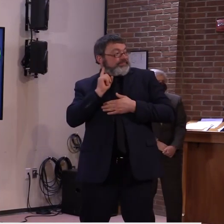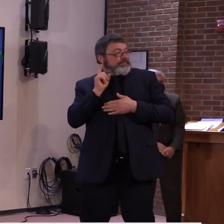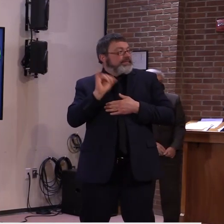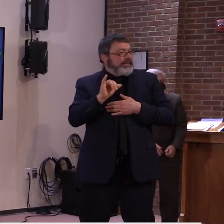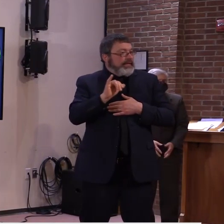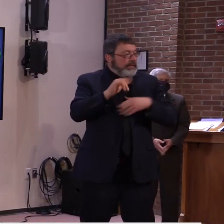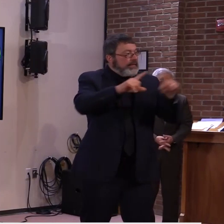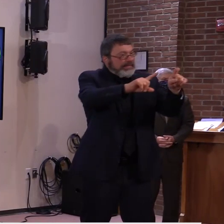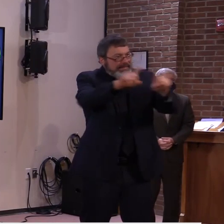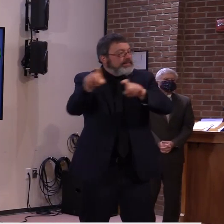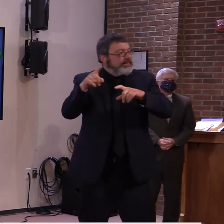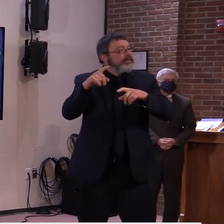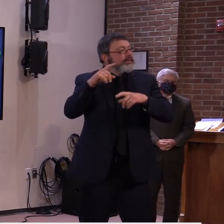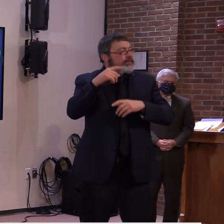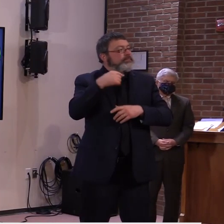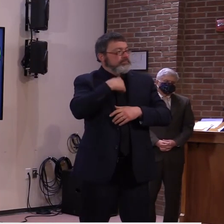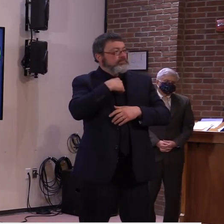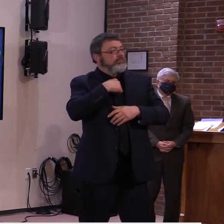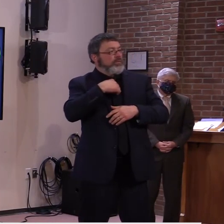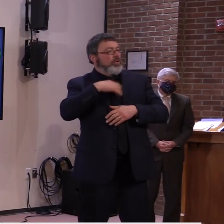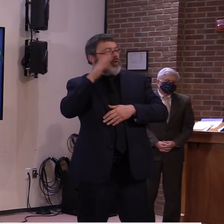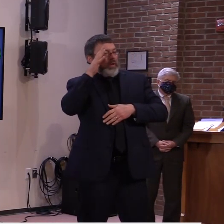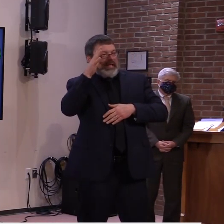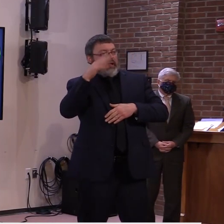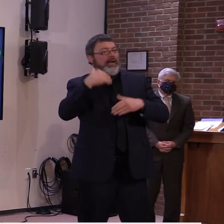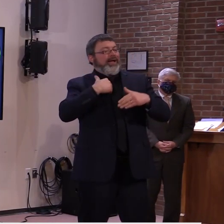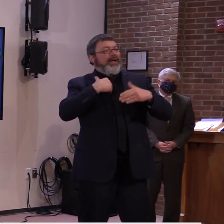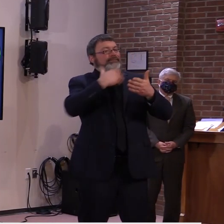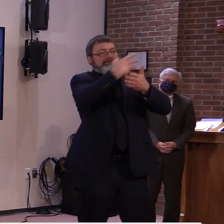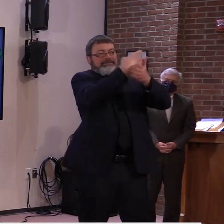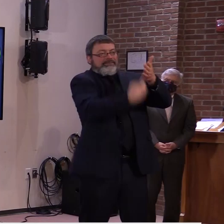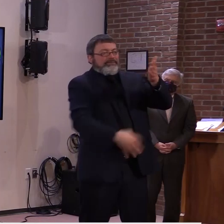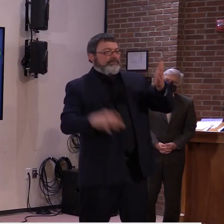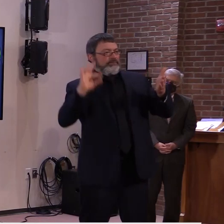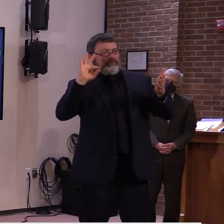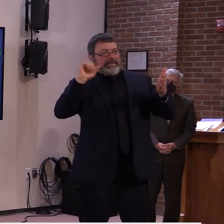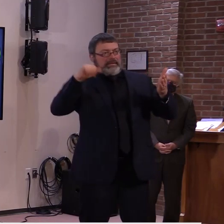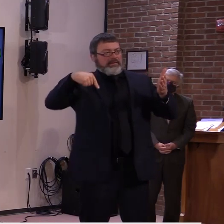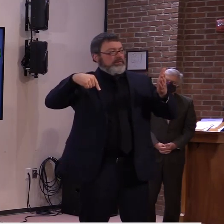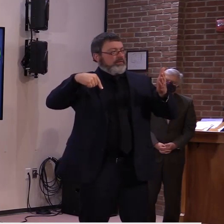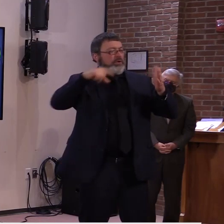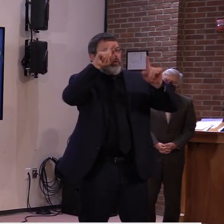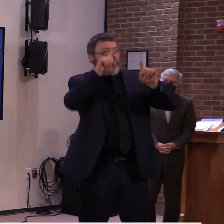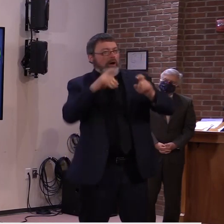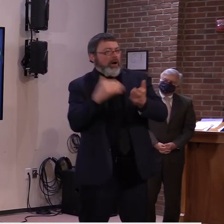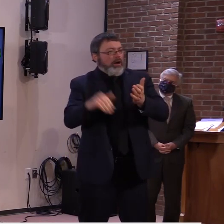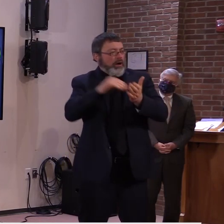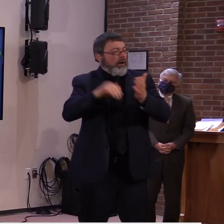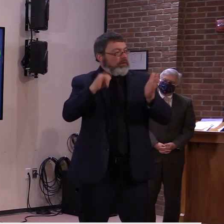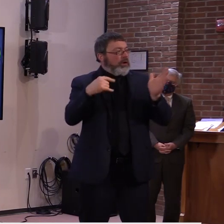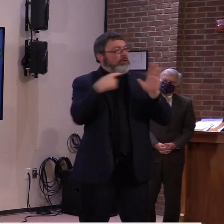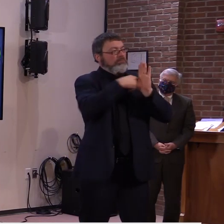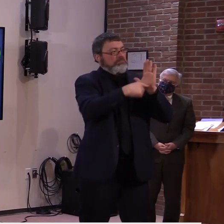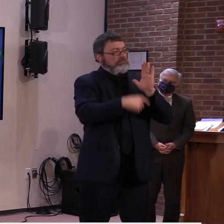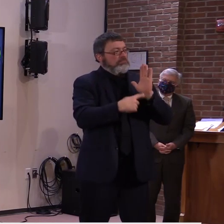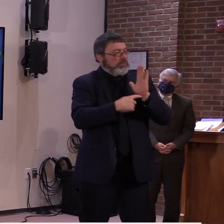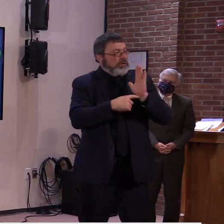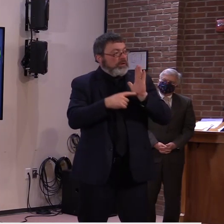to clarify some of those aspects. I thought I'd give you an example of one of the more common questions we've received